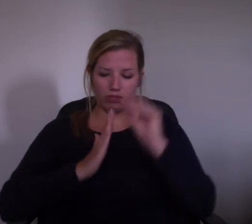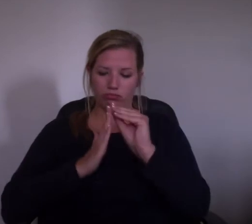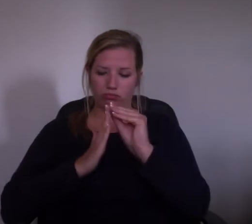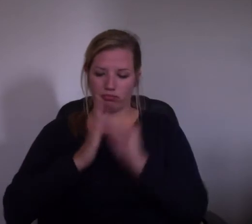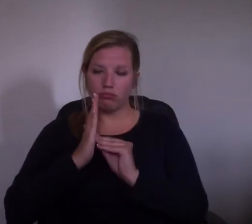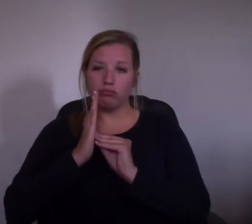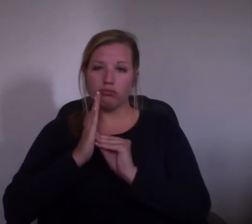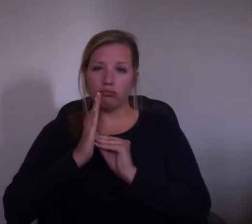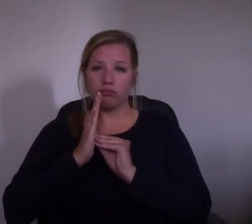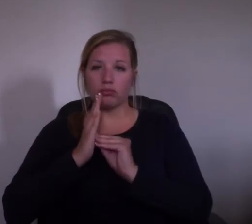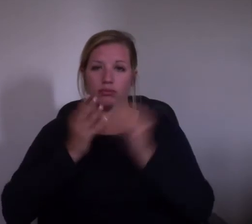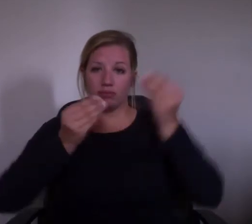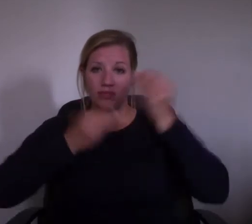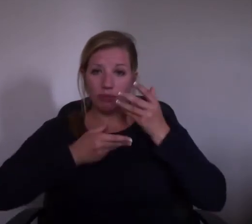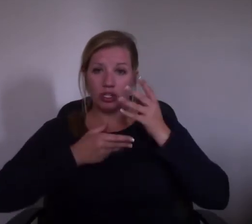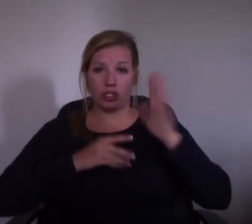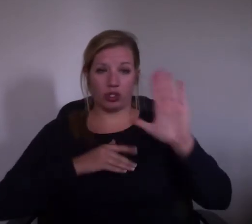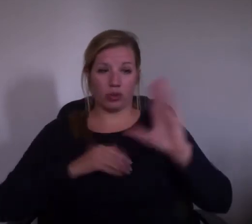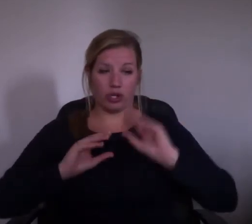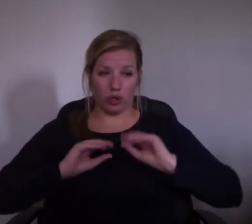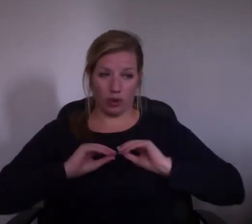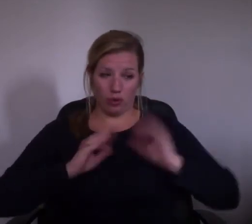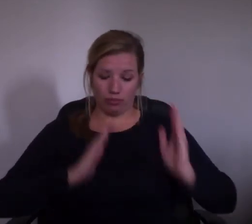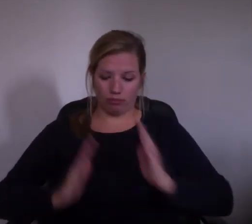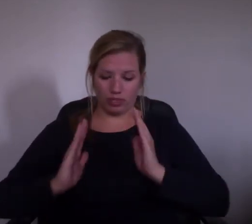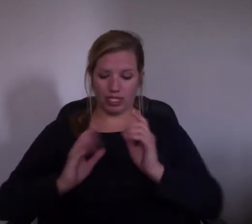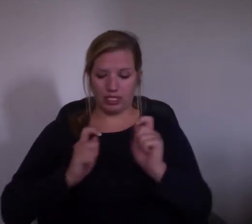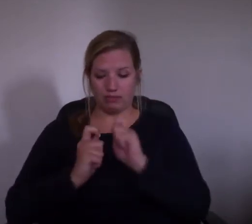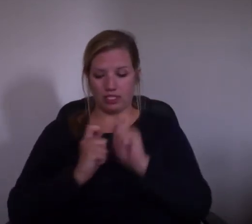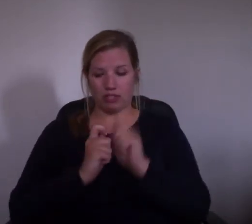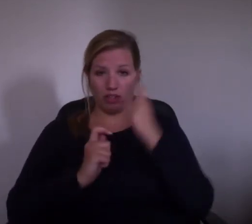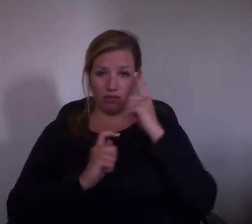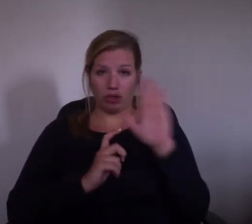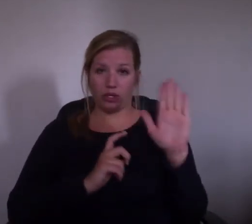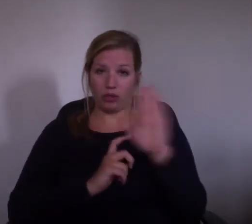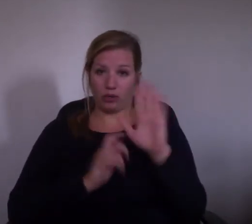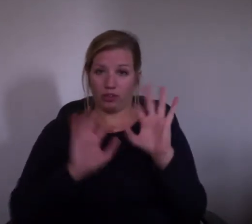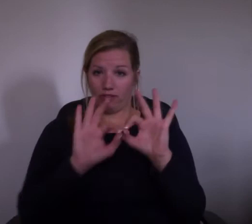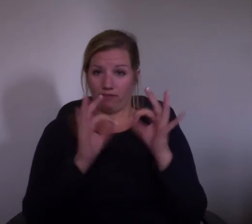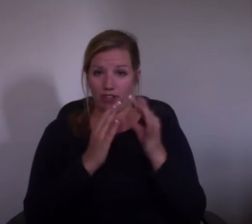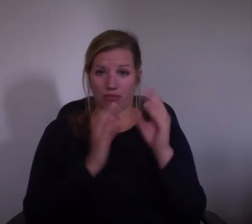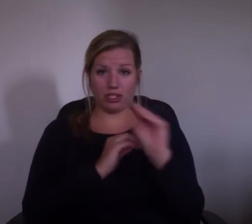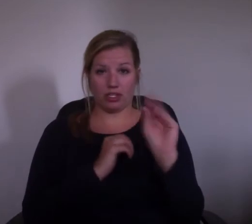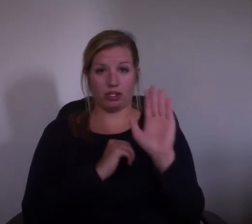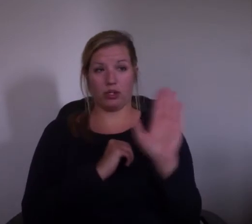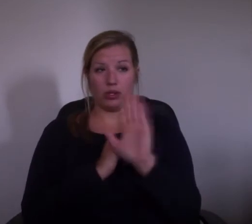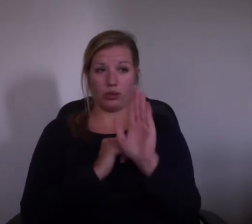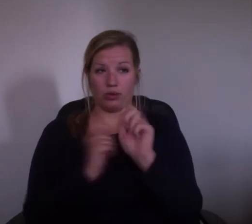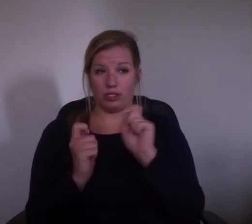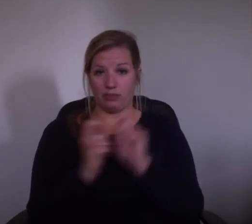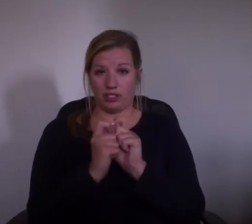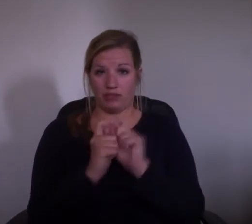can build your own plan that's specific for your family and your situation. You also need to think about the care for your